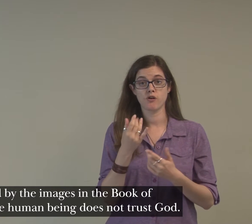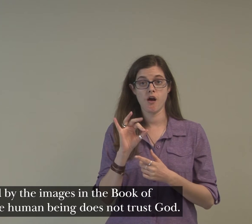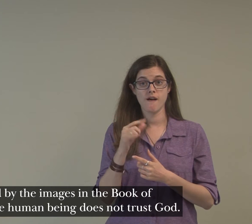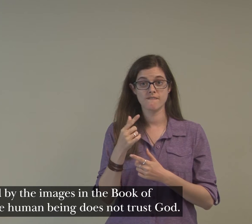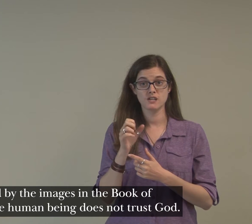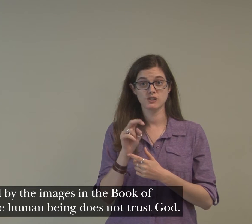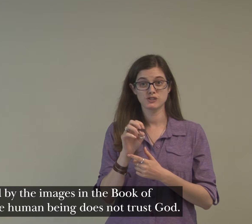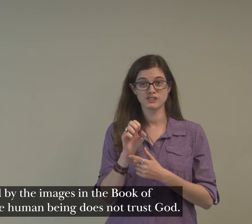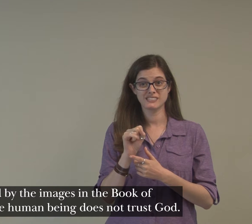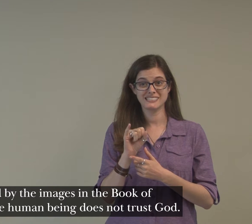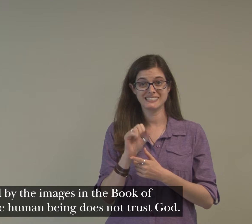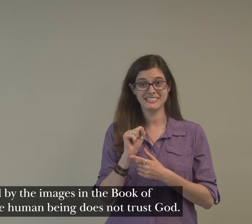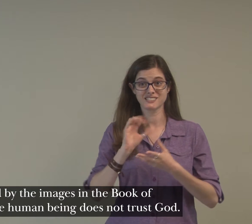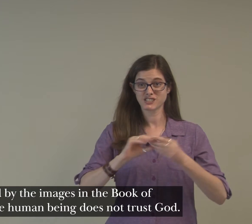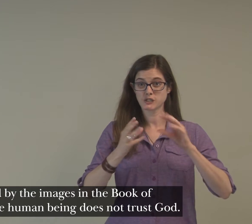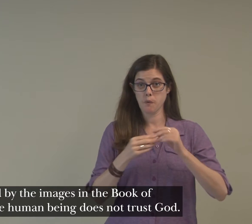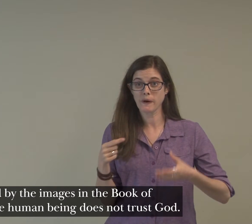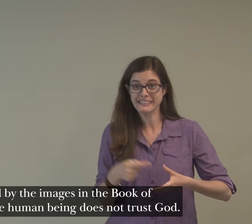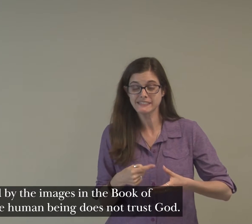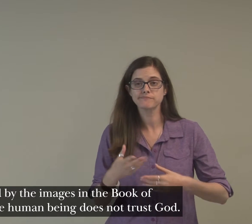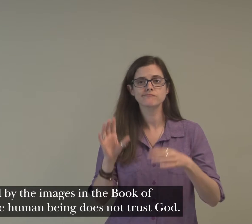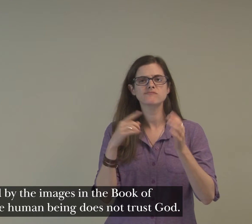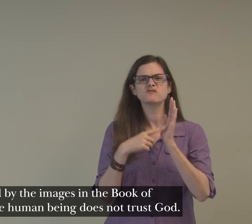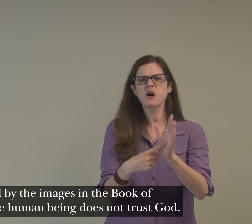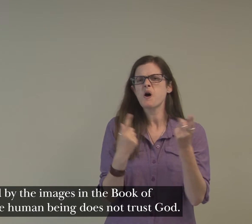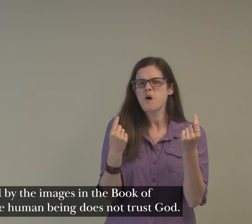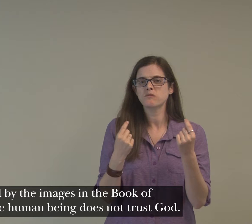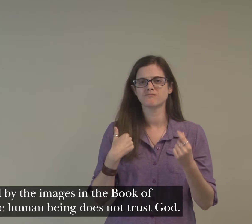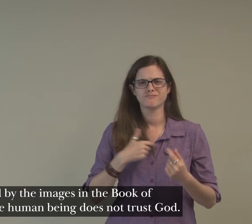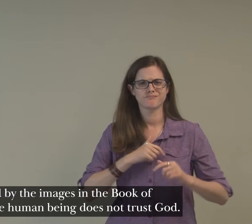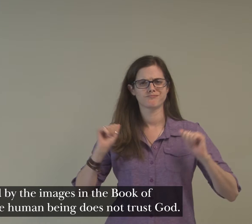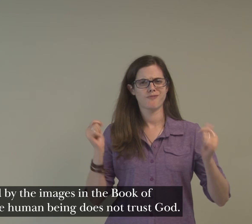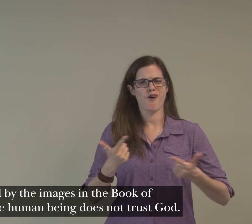Illustrated by the images in the book of Genesis, the human being does not trust God.